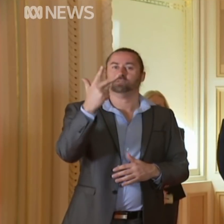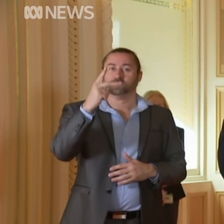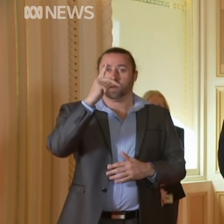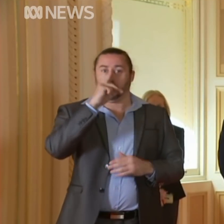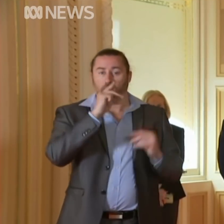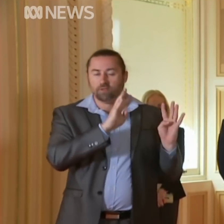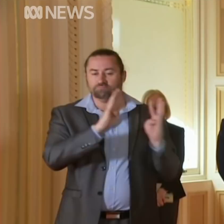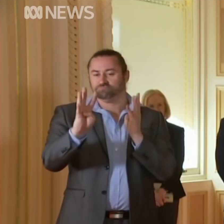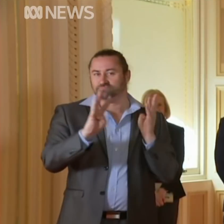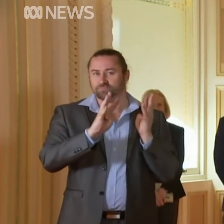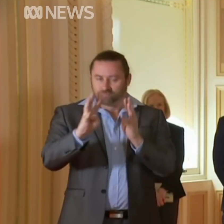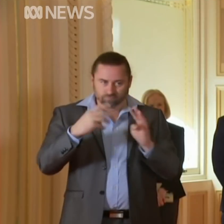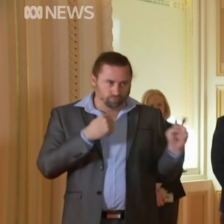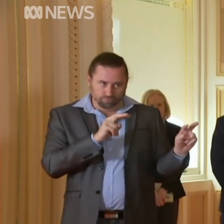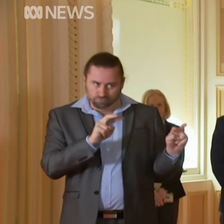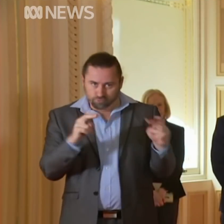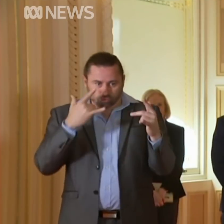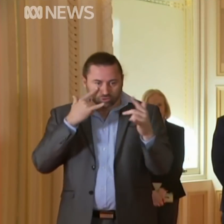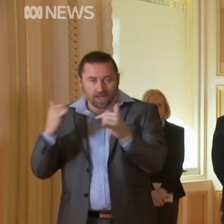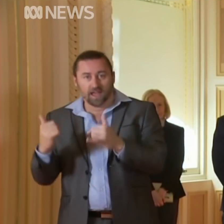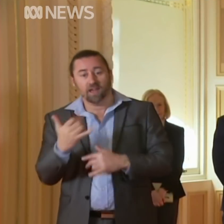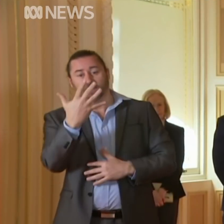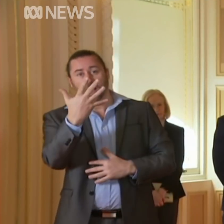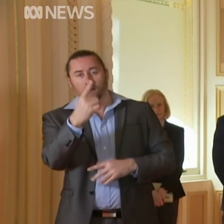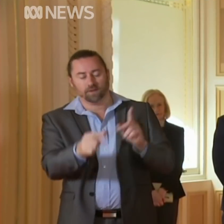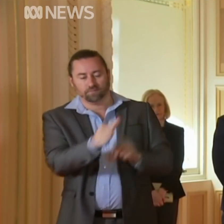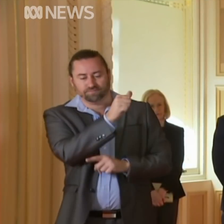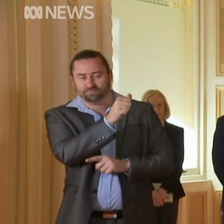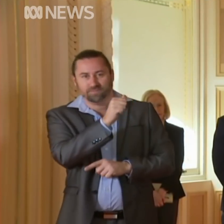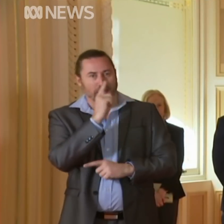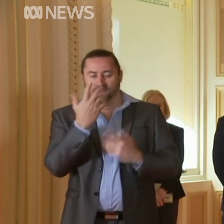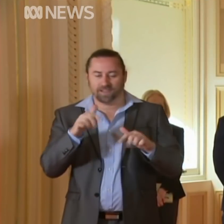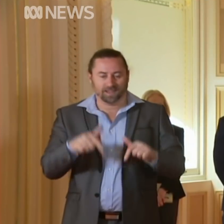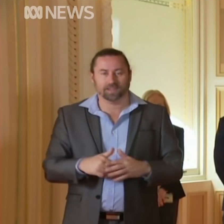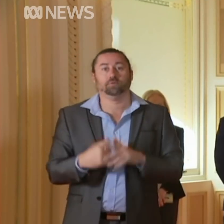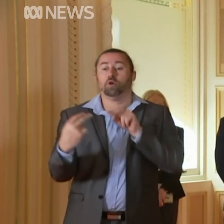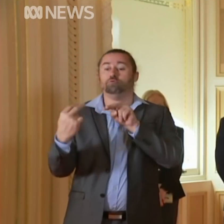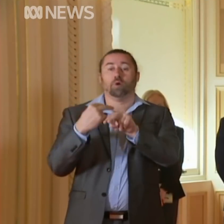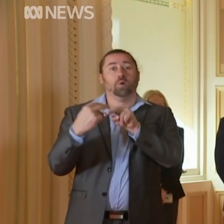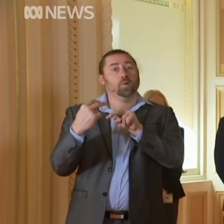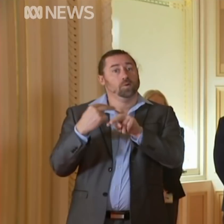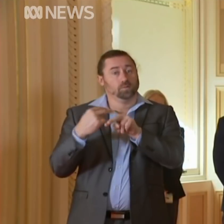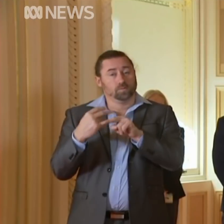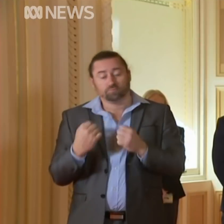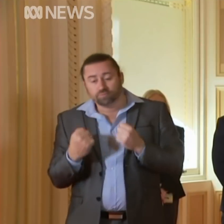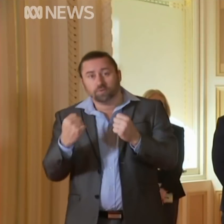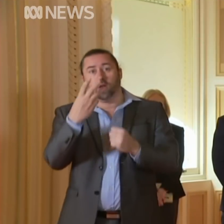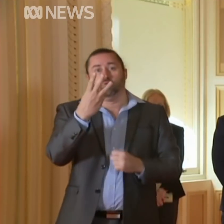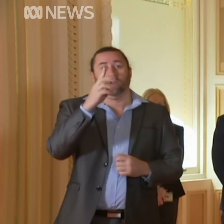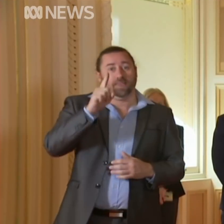passengers have been processed, 5 refused entry. At our road borders, we've seen